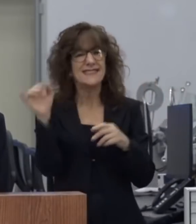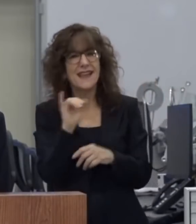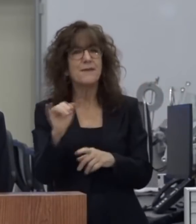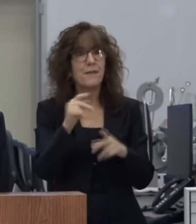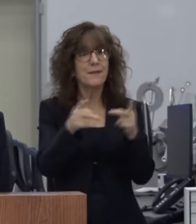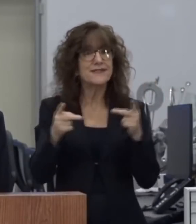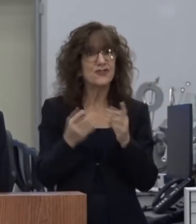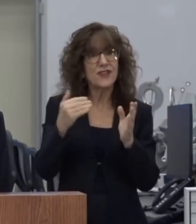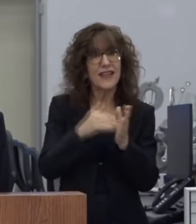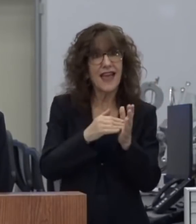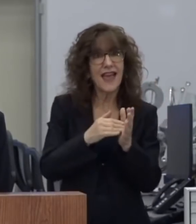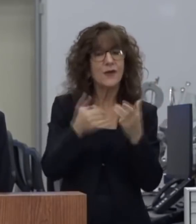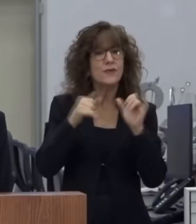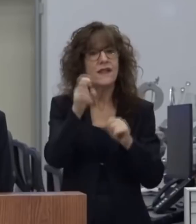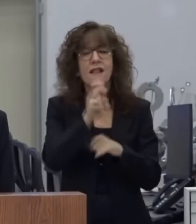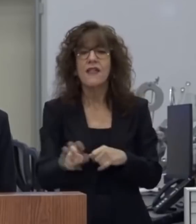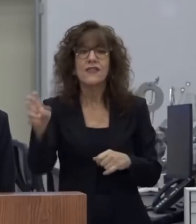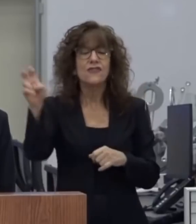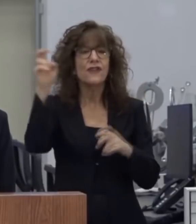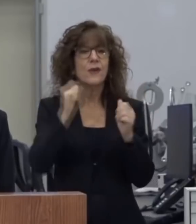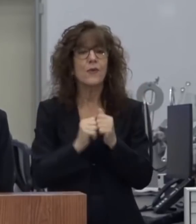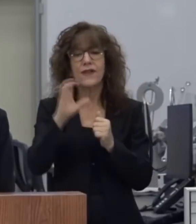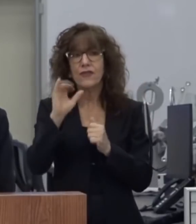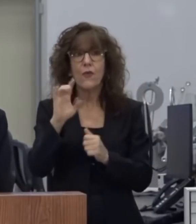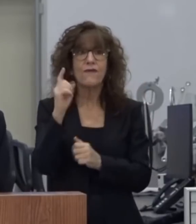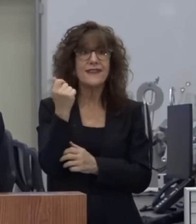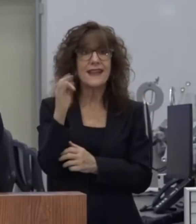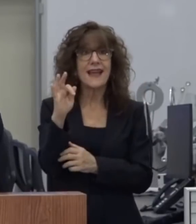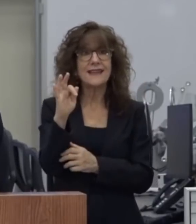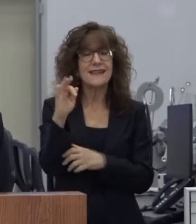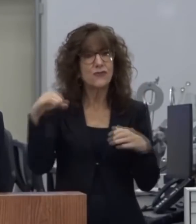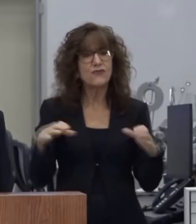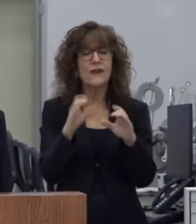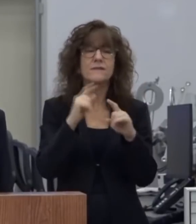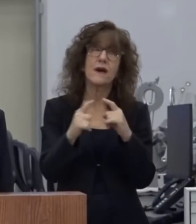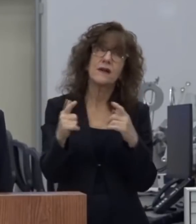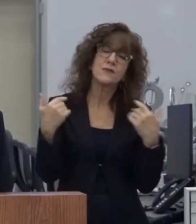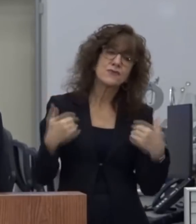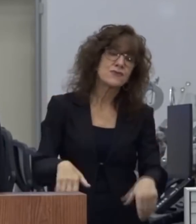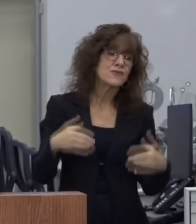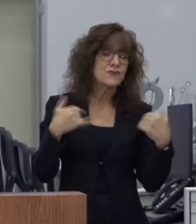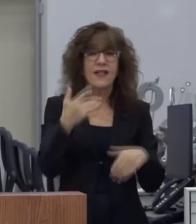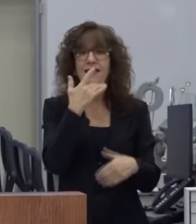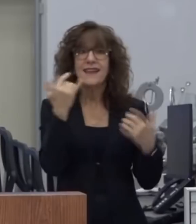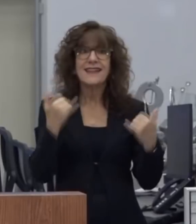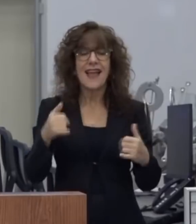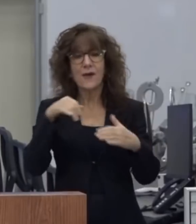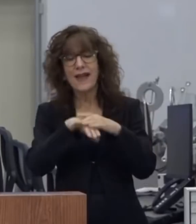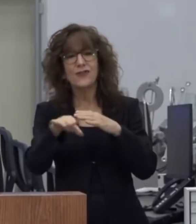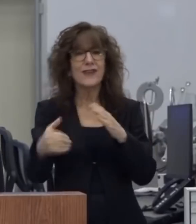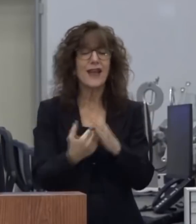again. We're still on this journey with the COVID-19 crisis, but thank goodness that we are also now entering another phase